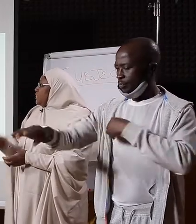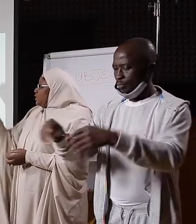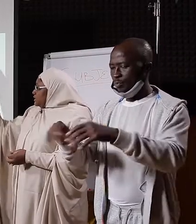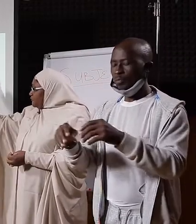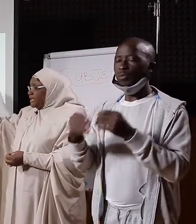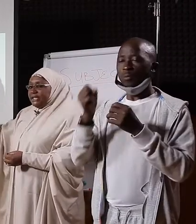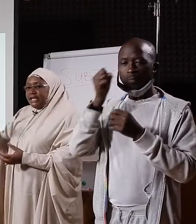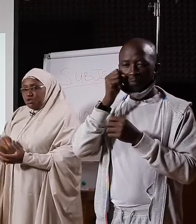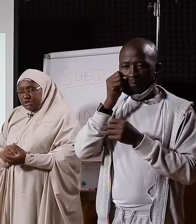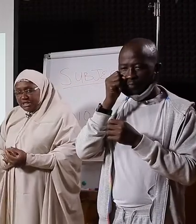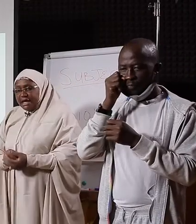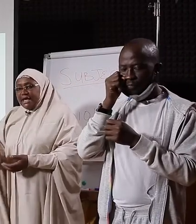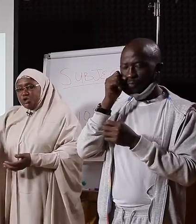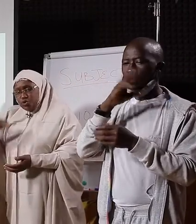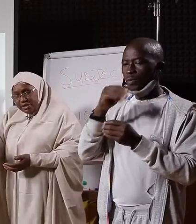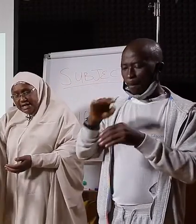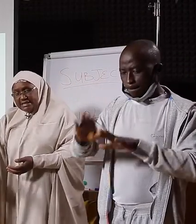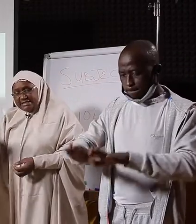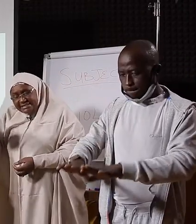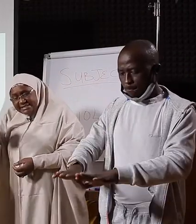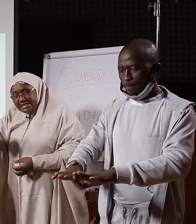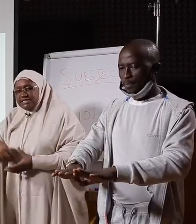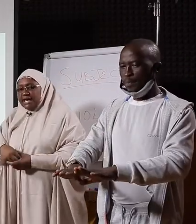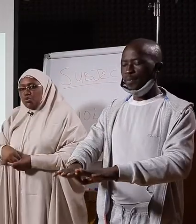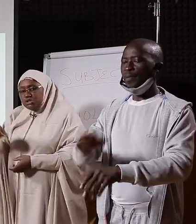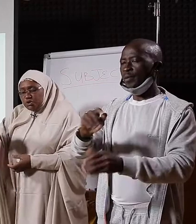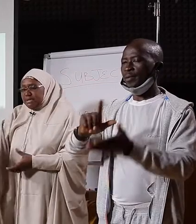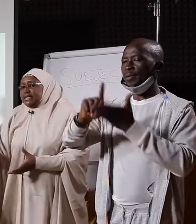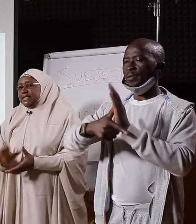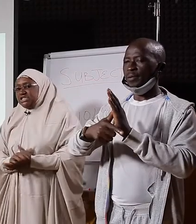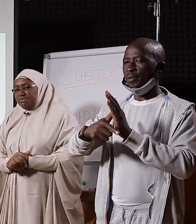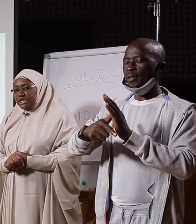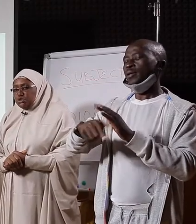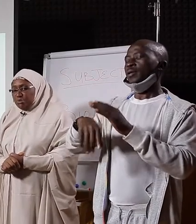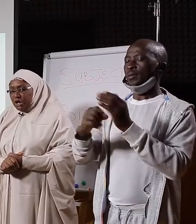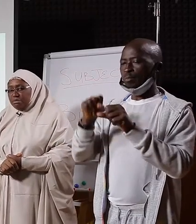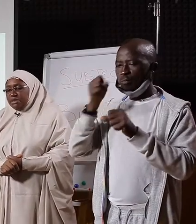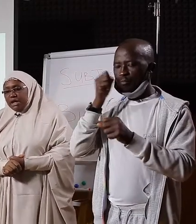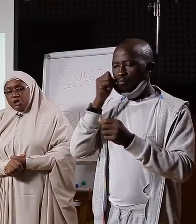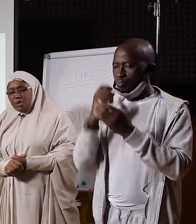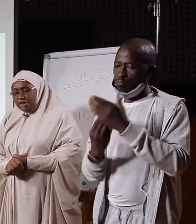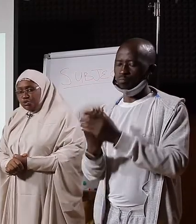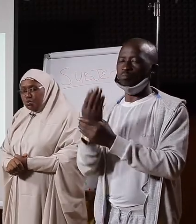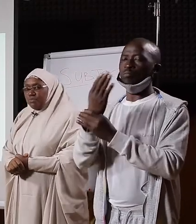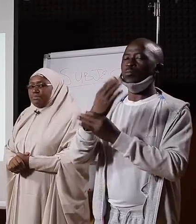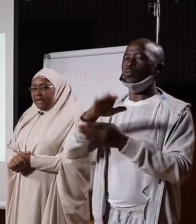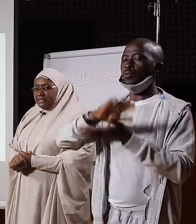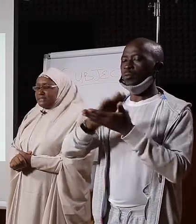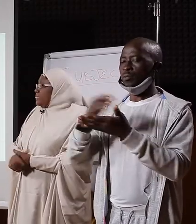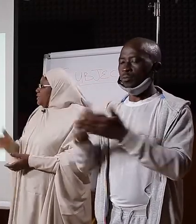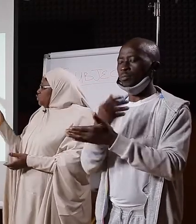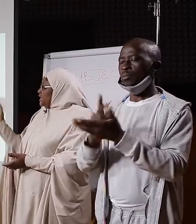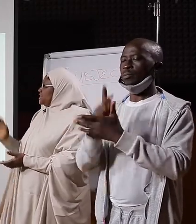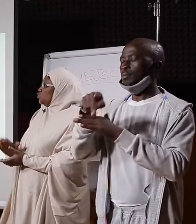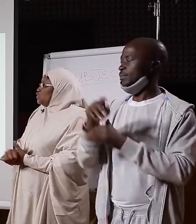seed, definitely it will decay, then it will release the seed inside, which automatically germinates to become a new cashew